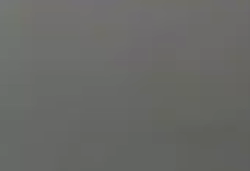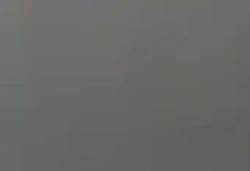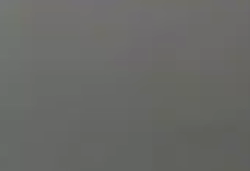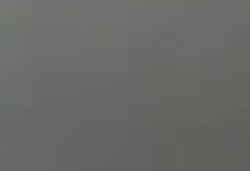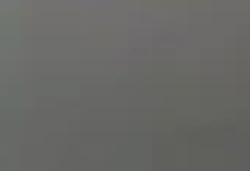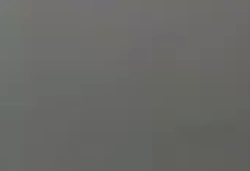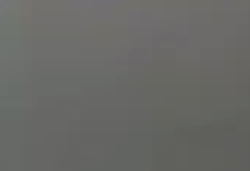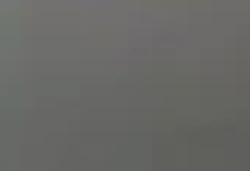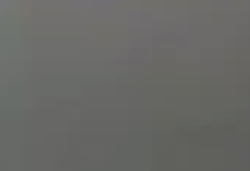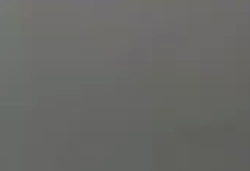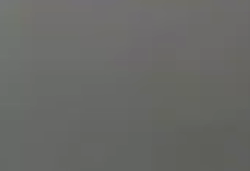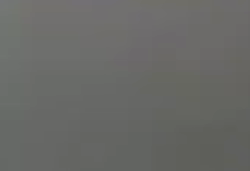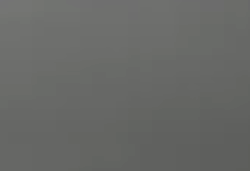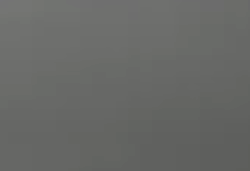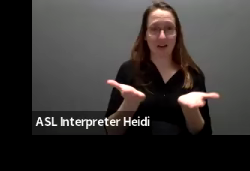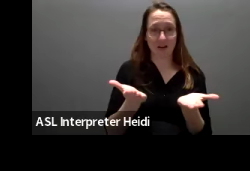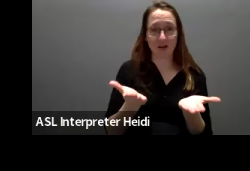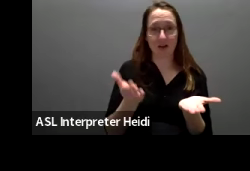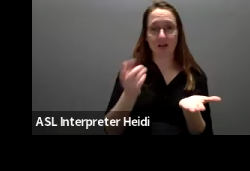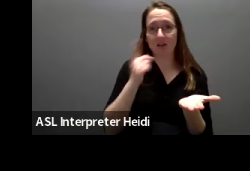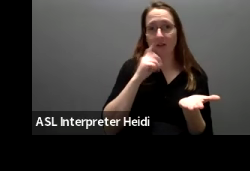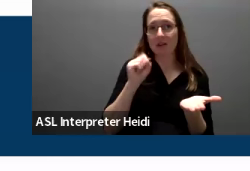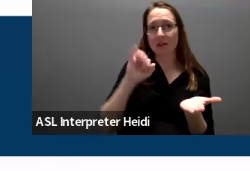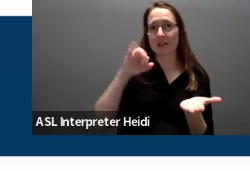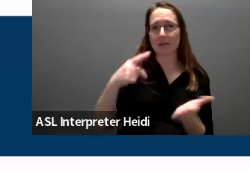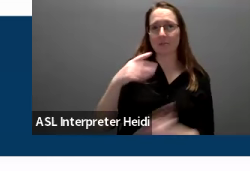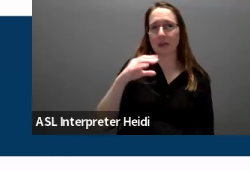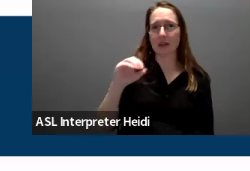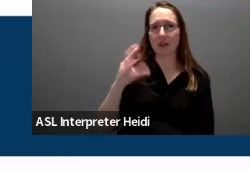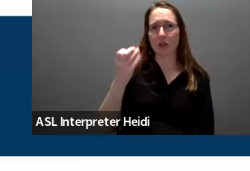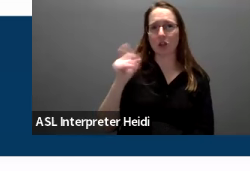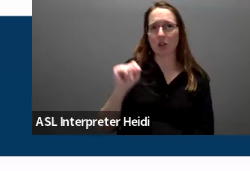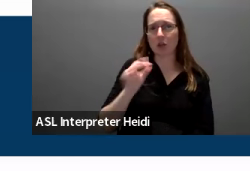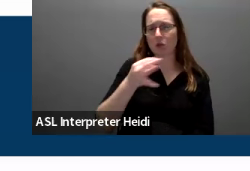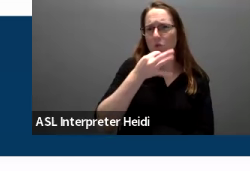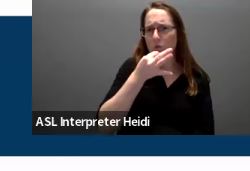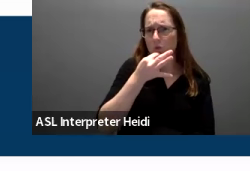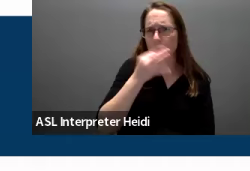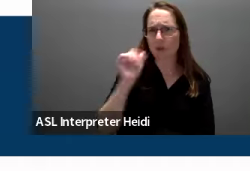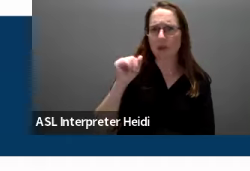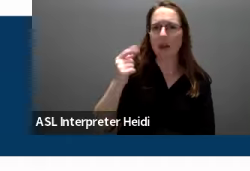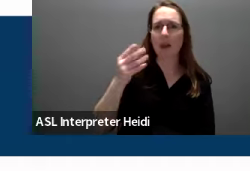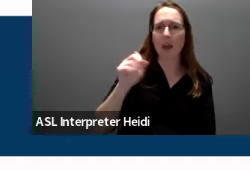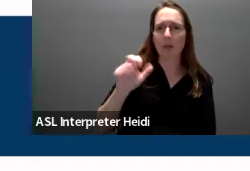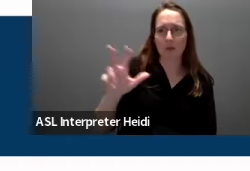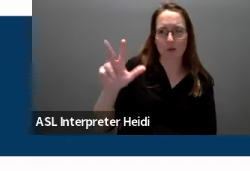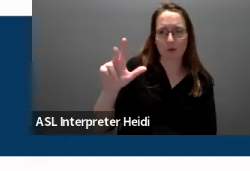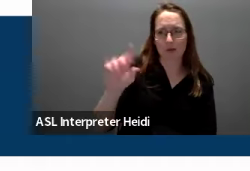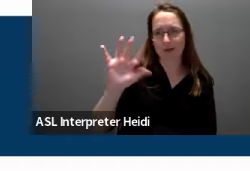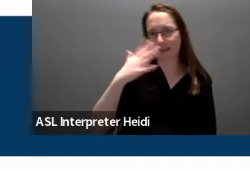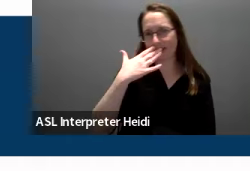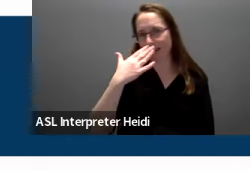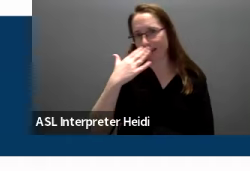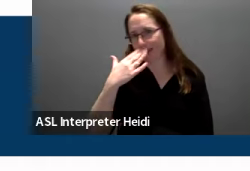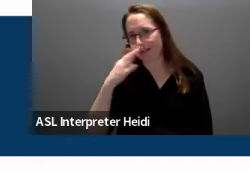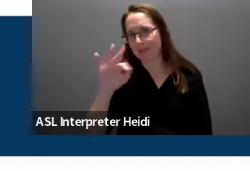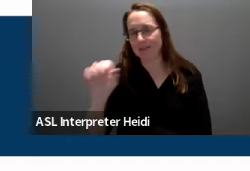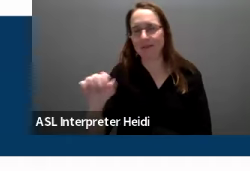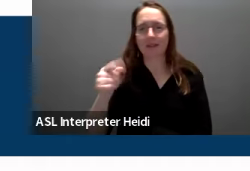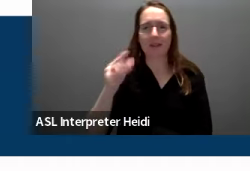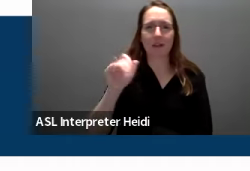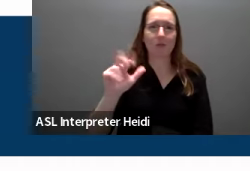sip and chat coming up. I believe it's April 23rd. Thank you so much. Yeah,